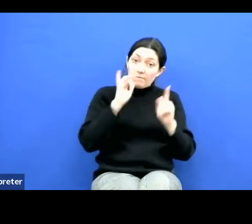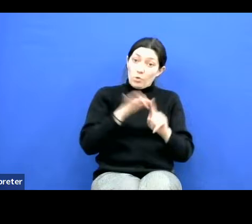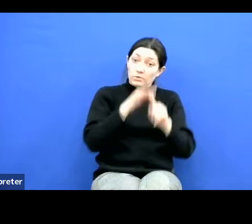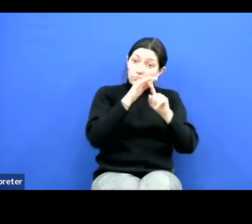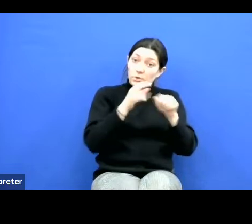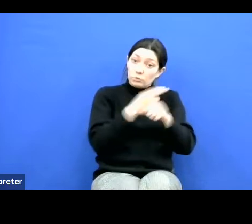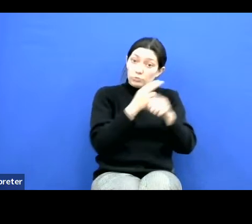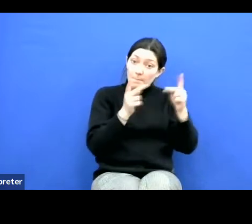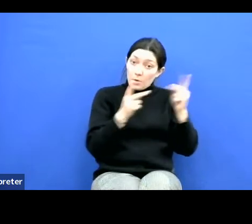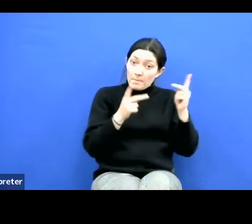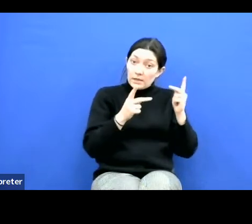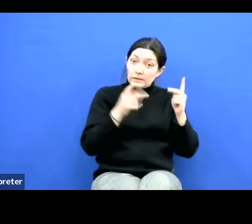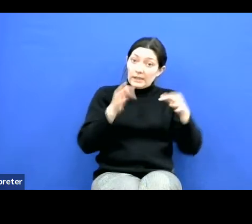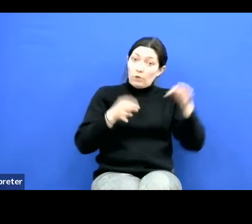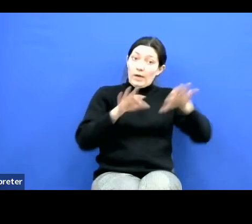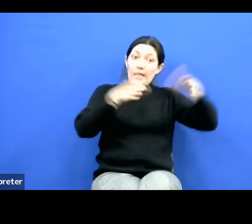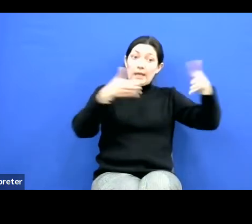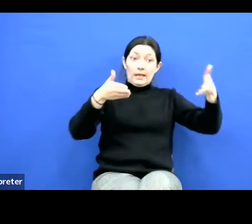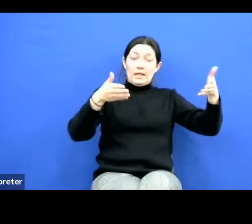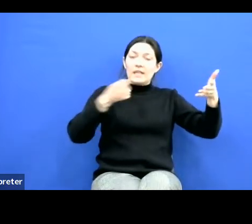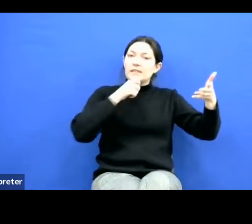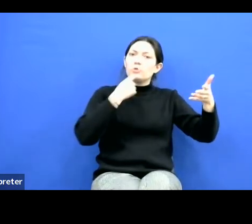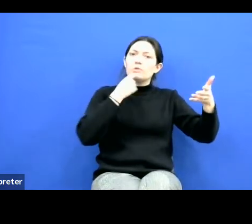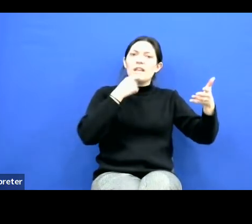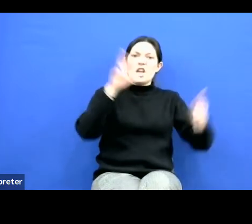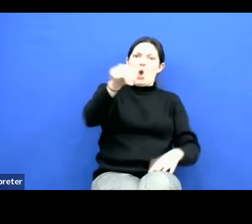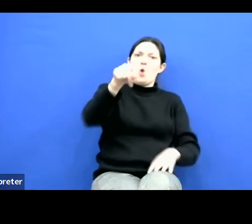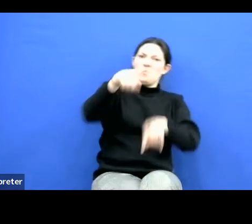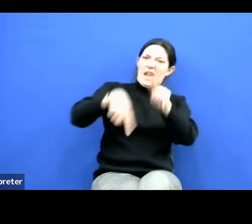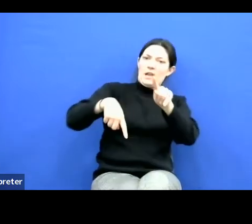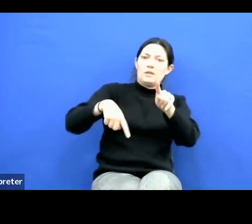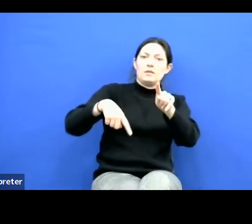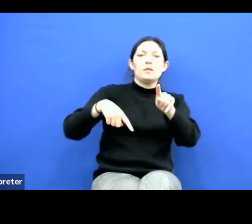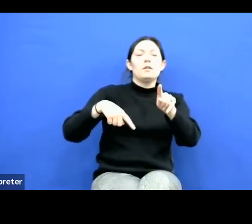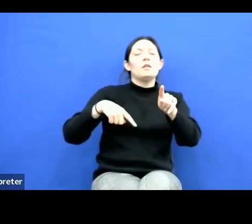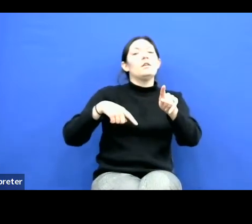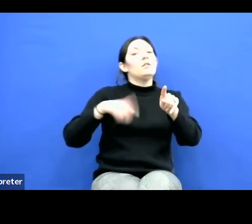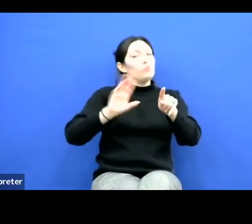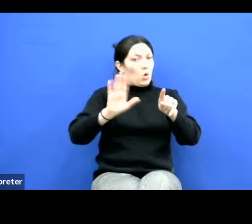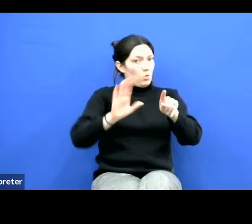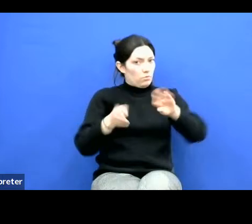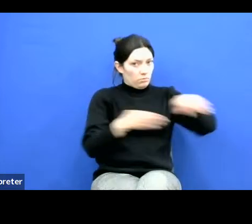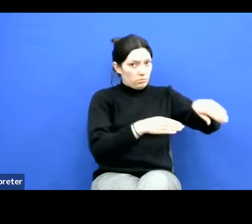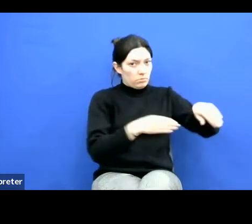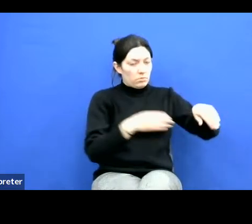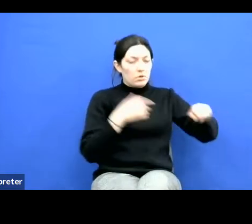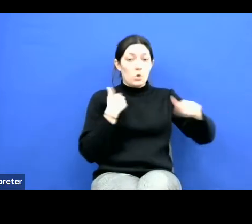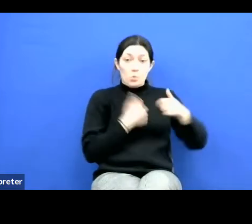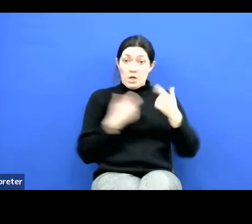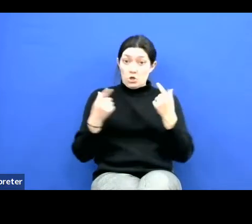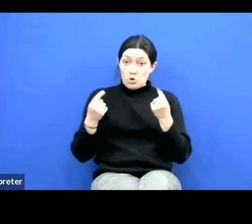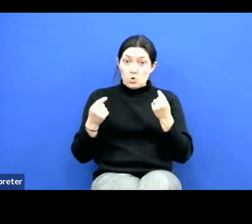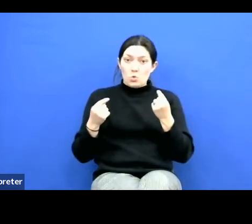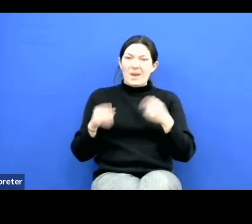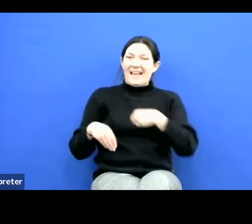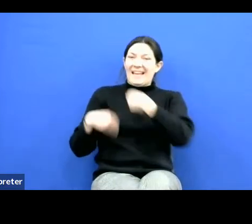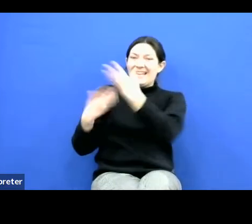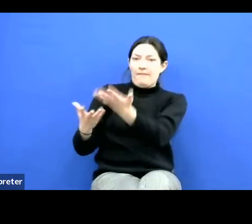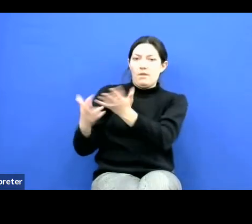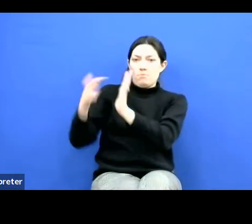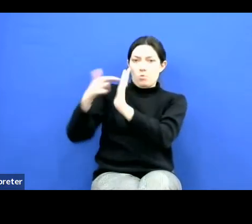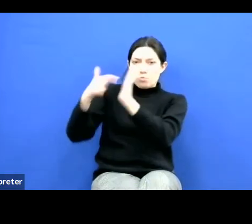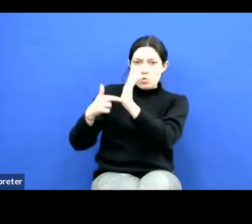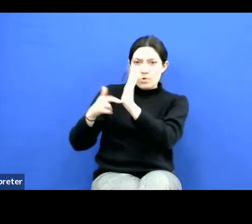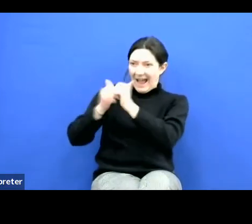say, no, you can't do it. It's to say, here are the parameters within which you are allowed to